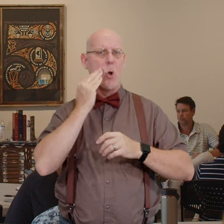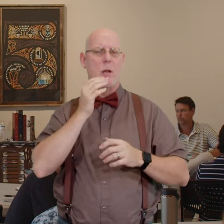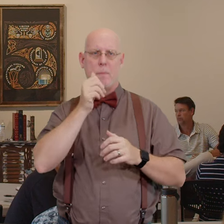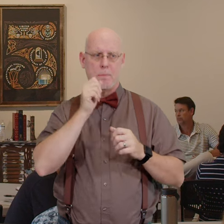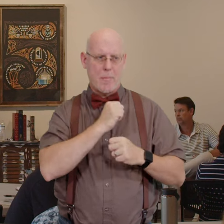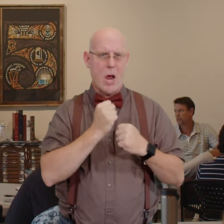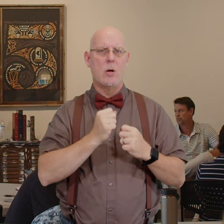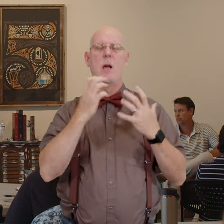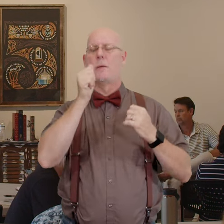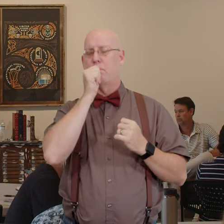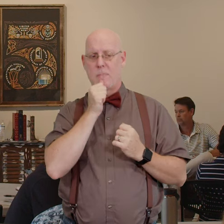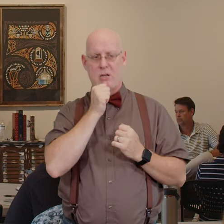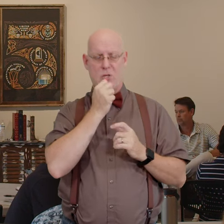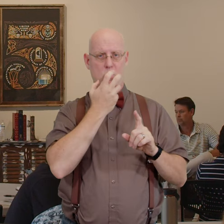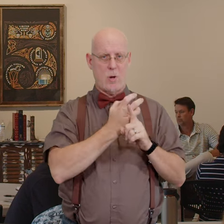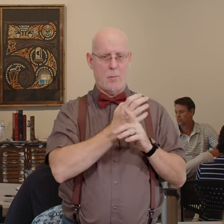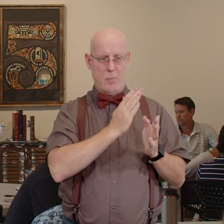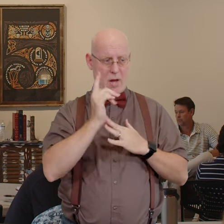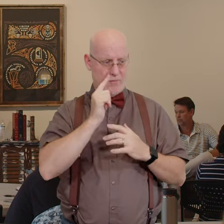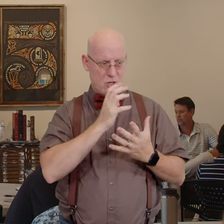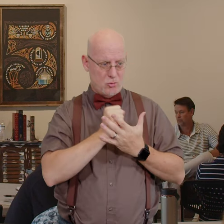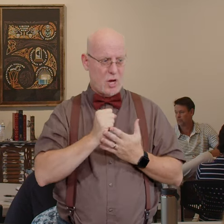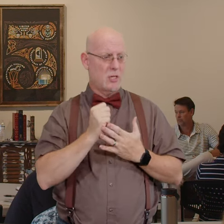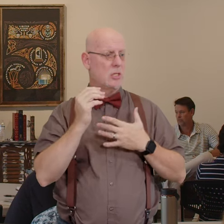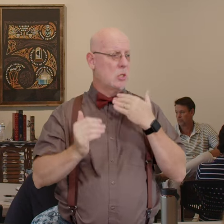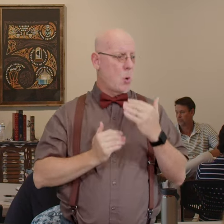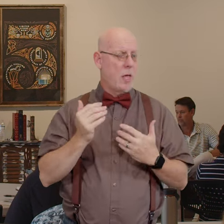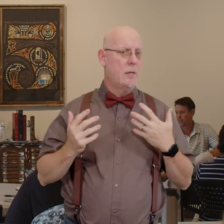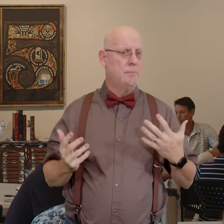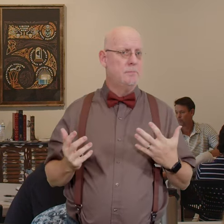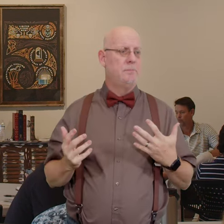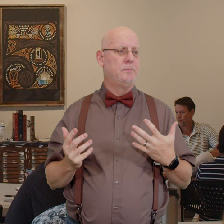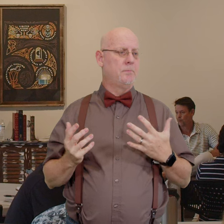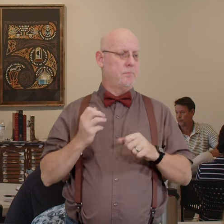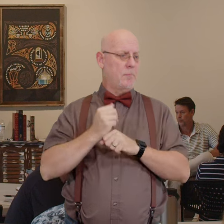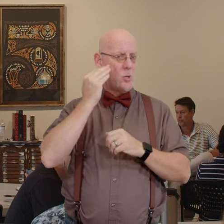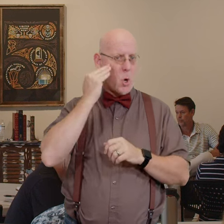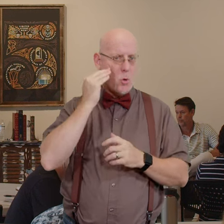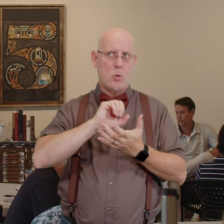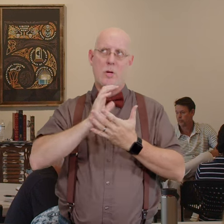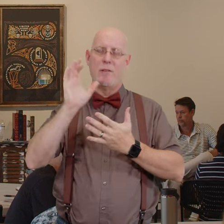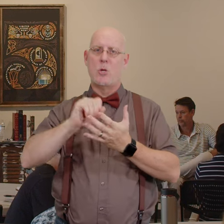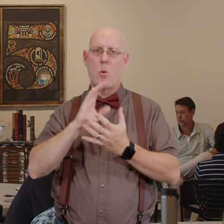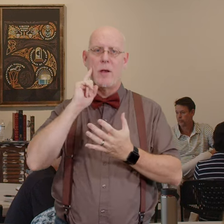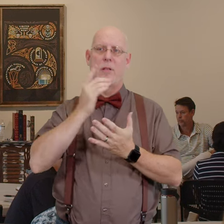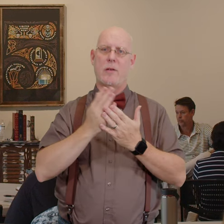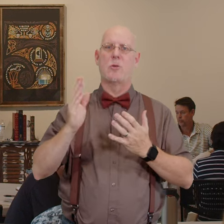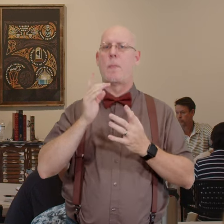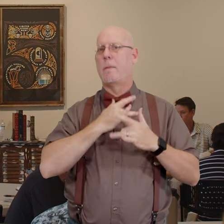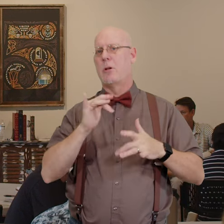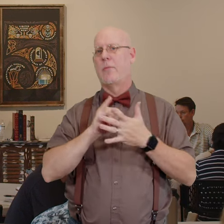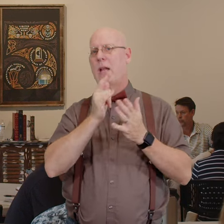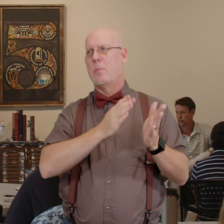his power, has endured with much patience vessels of wrath prepared for destruction, in order that to make known the riches of his glory for the